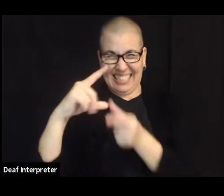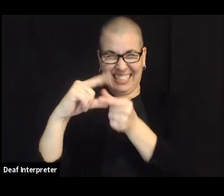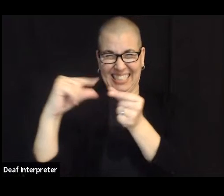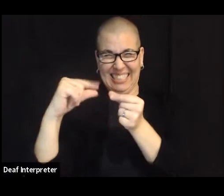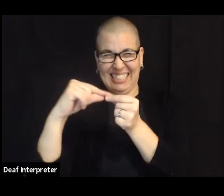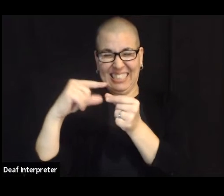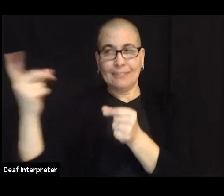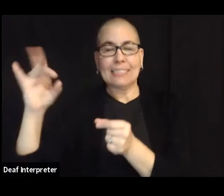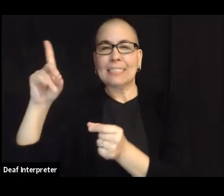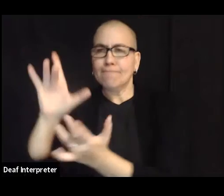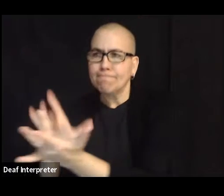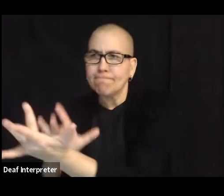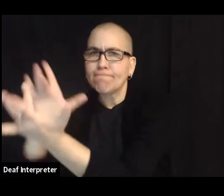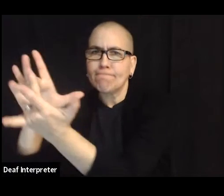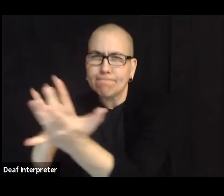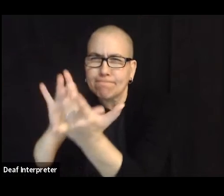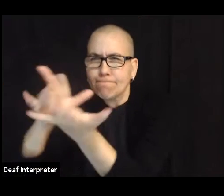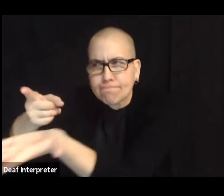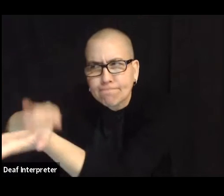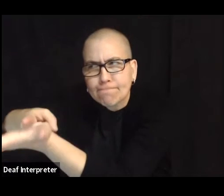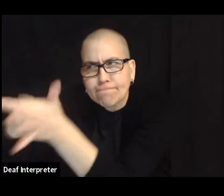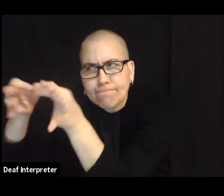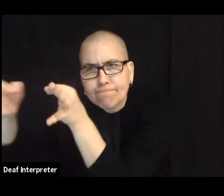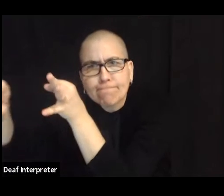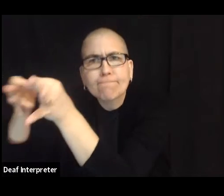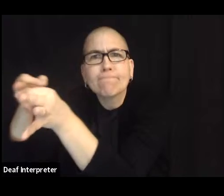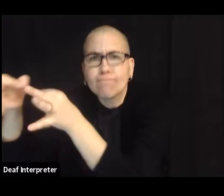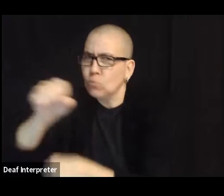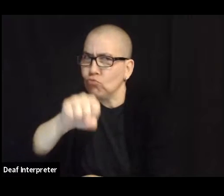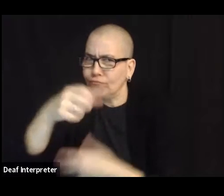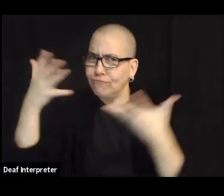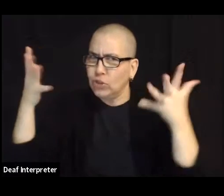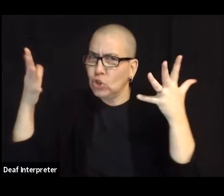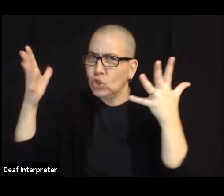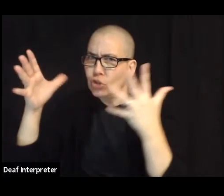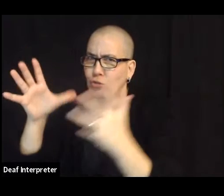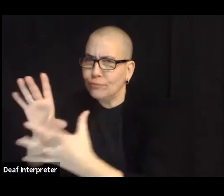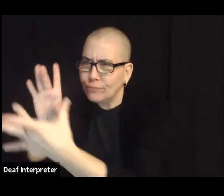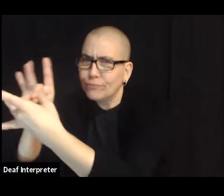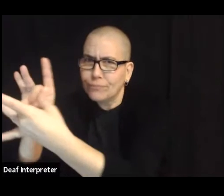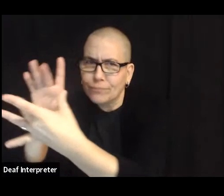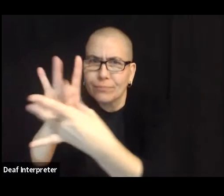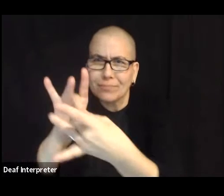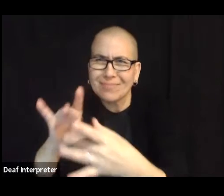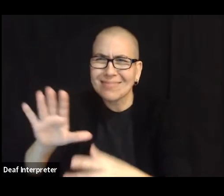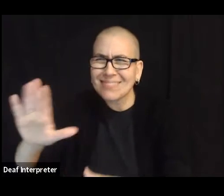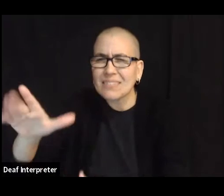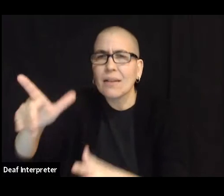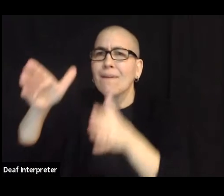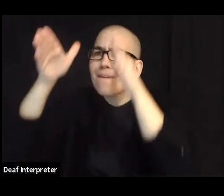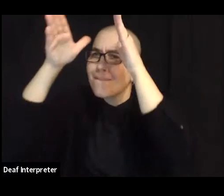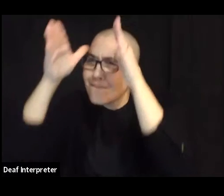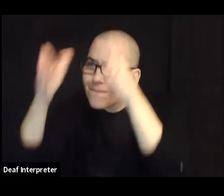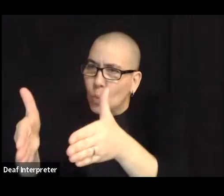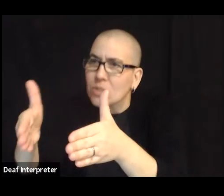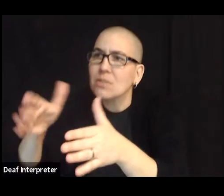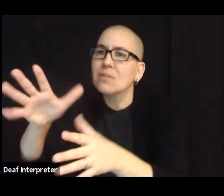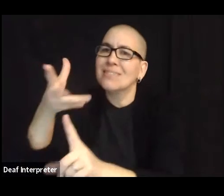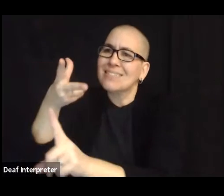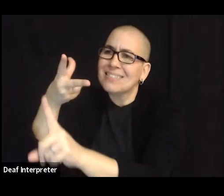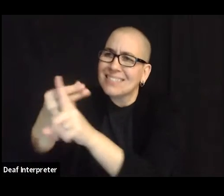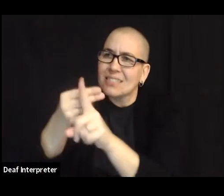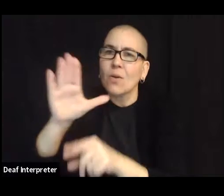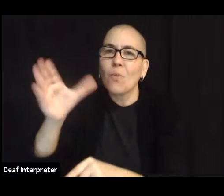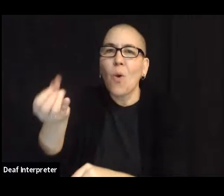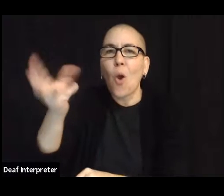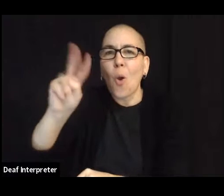importance of also reaching out. You know, they've been very focused on vaccinating their own populations, their own staff, their own, you know, very